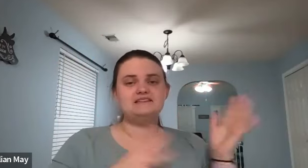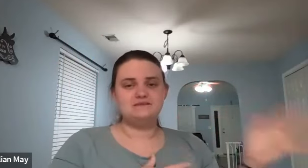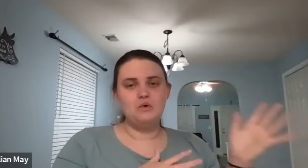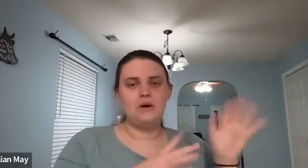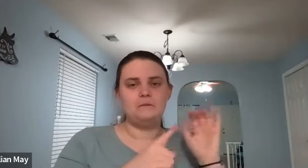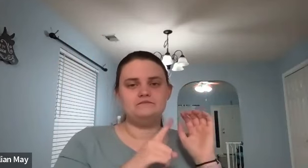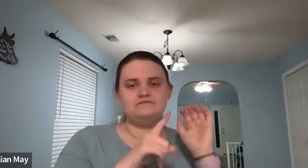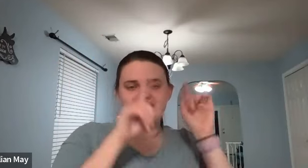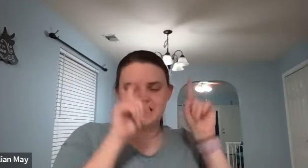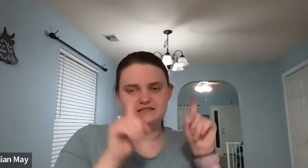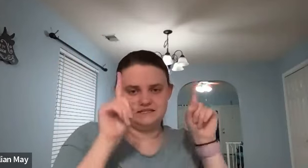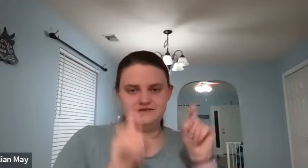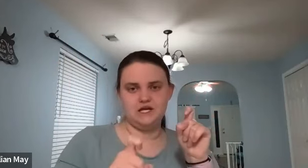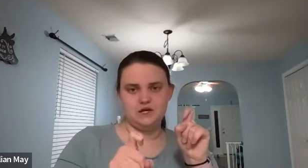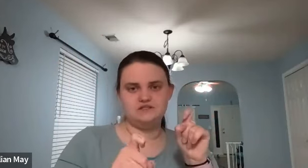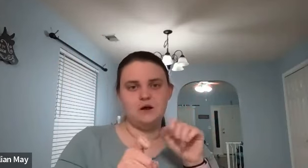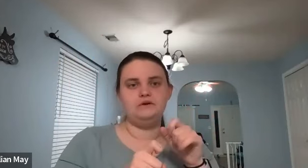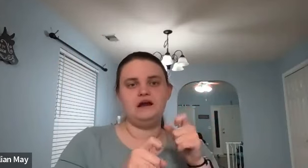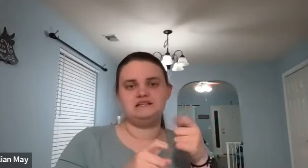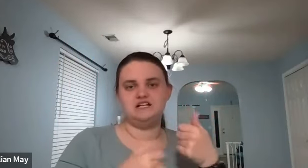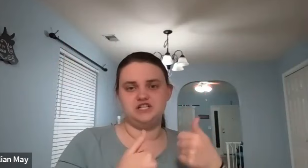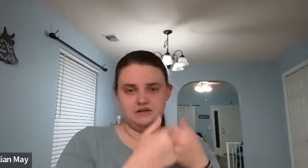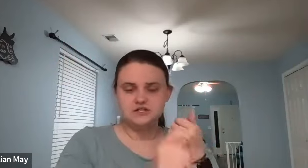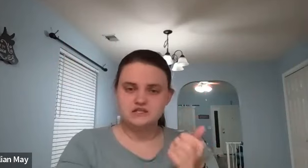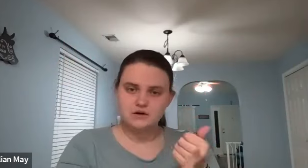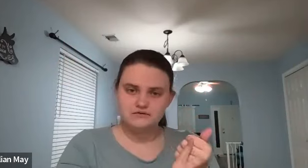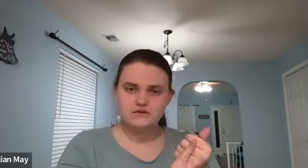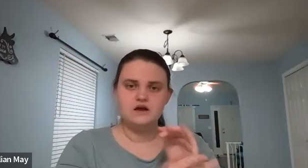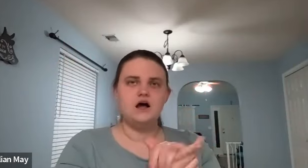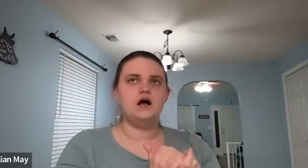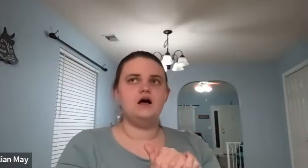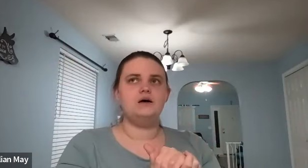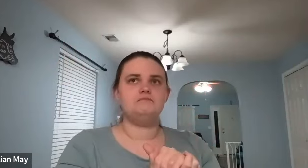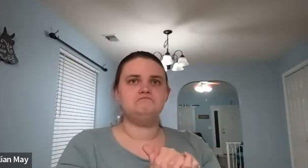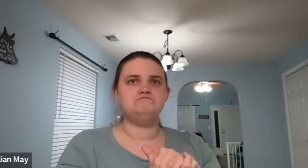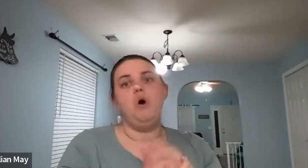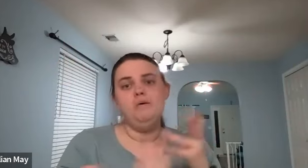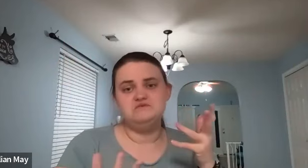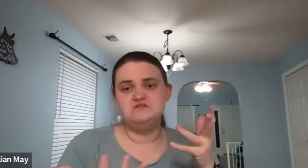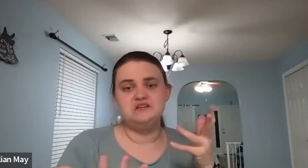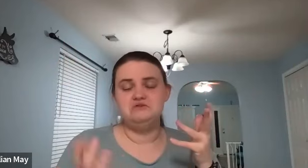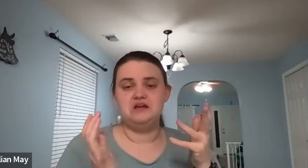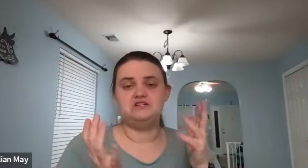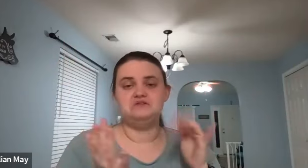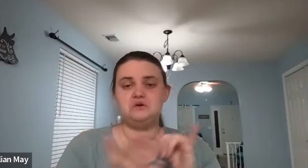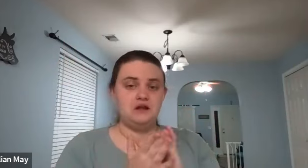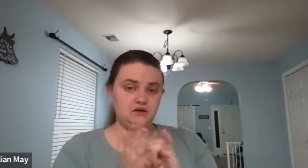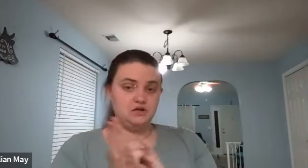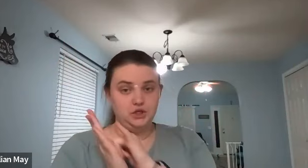some more testing videos to help you guys kind of challenge yourself. Always one thing you can do is going like on